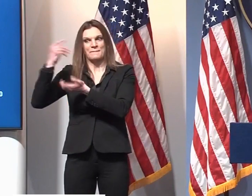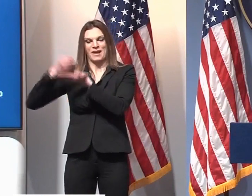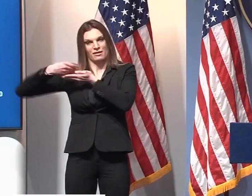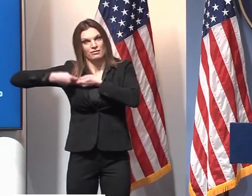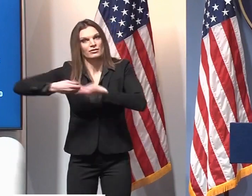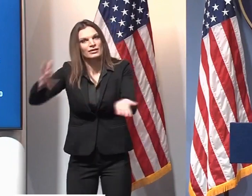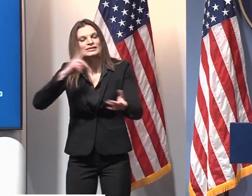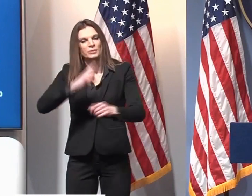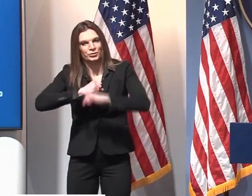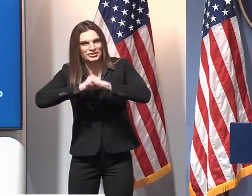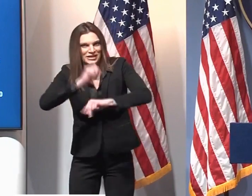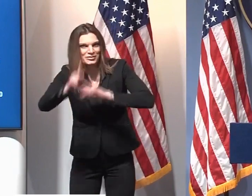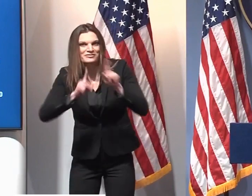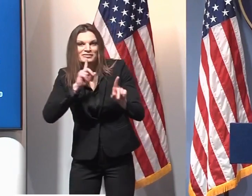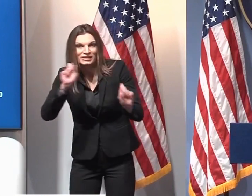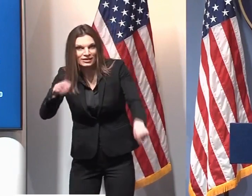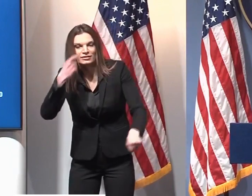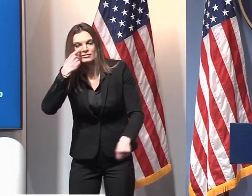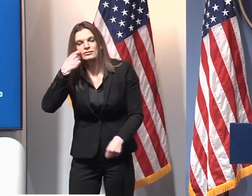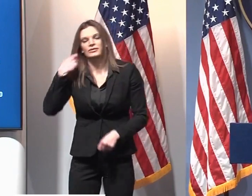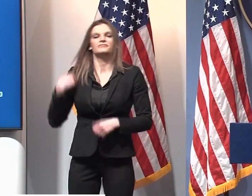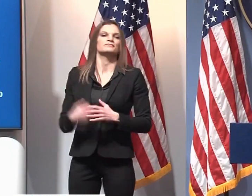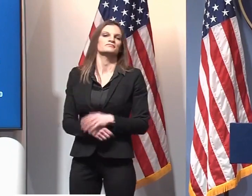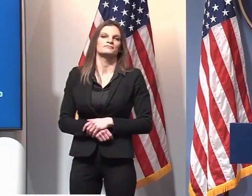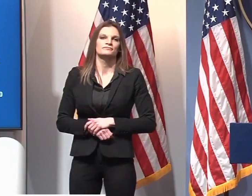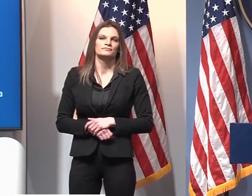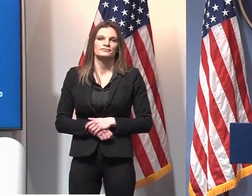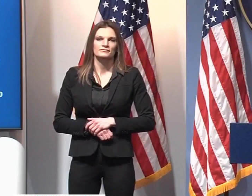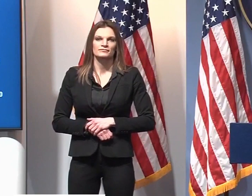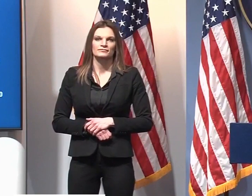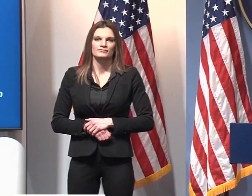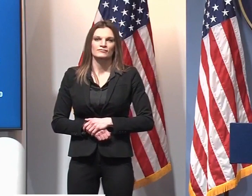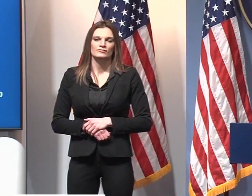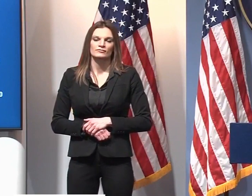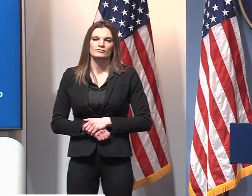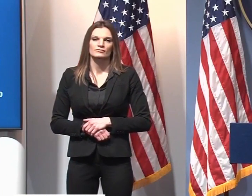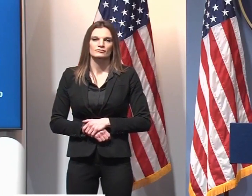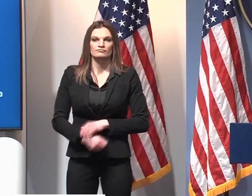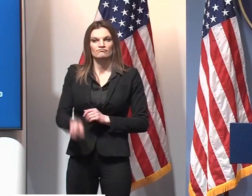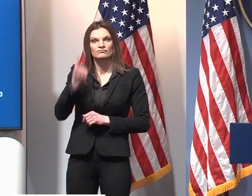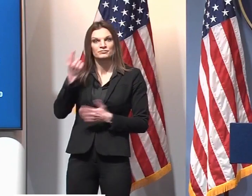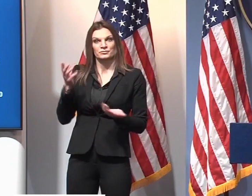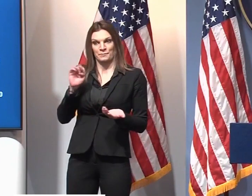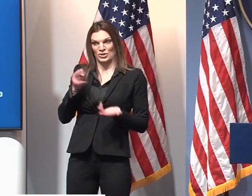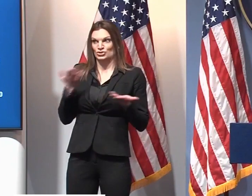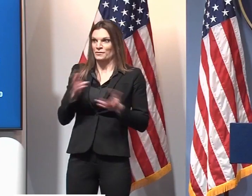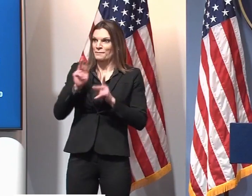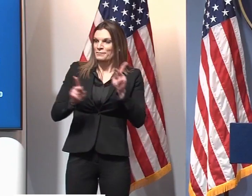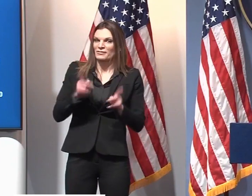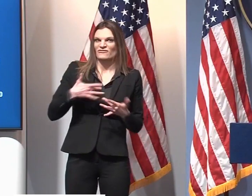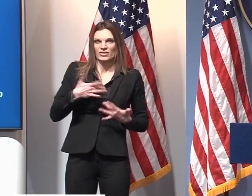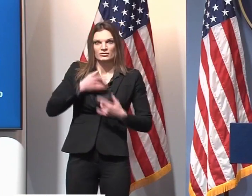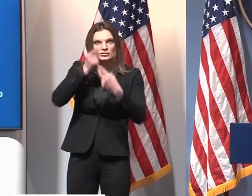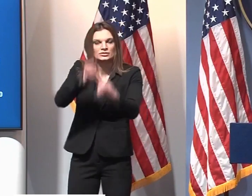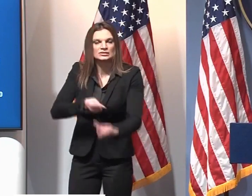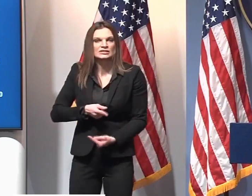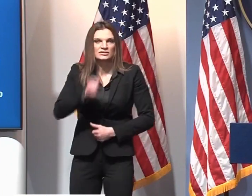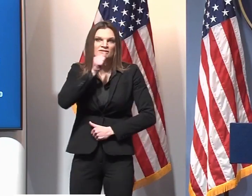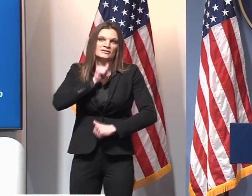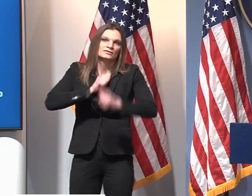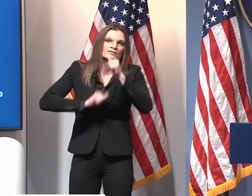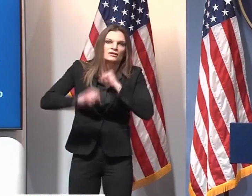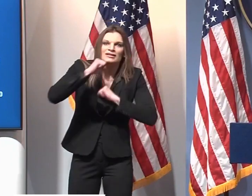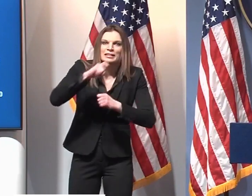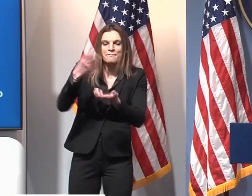that those dollars aren't moving. Every day that goes by. Meanwhile, Michigan families are struggling. Michigan businesses need